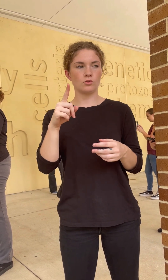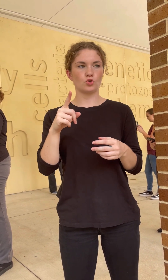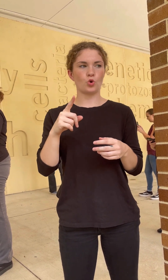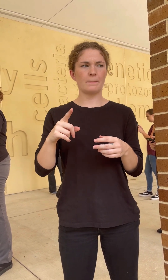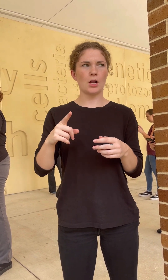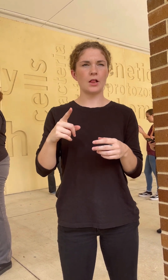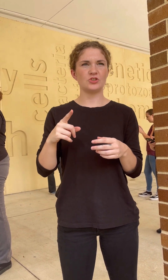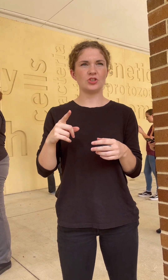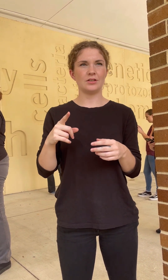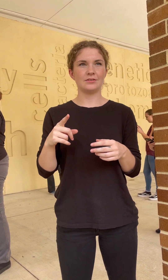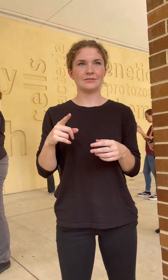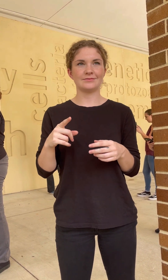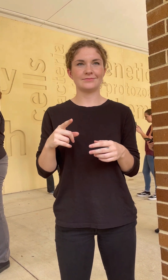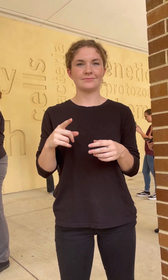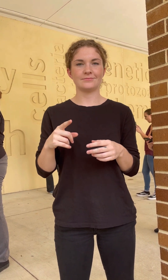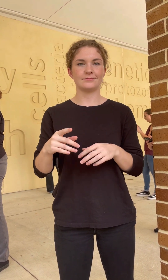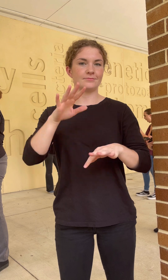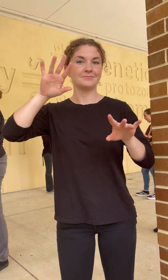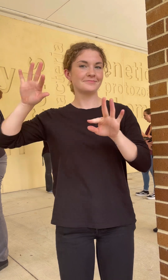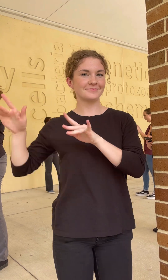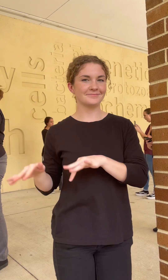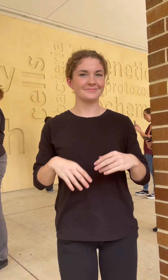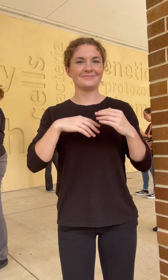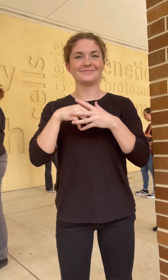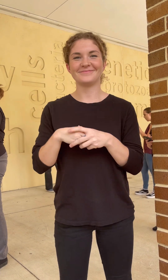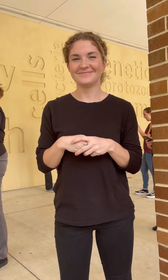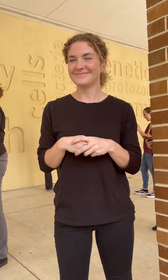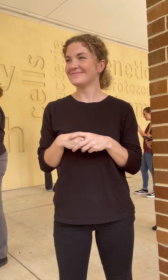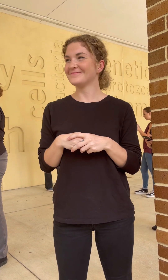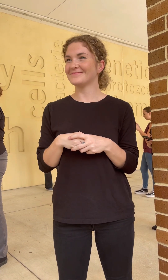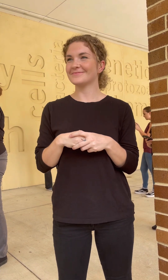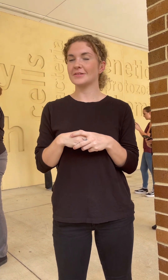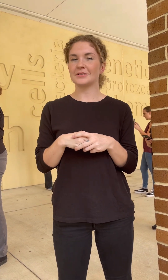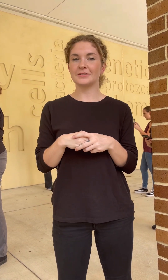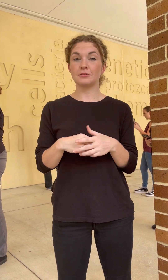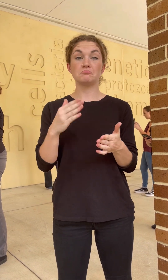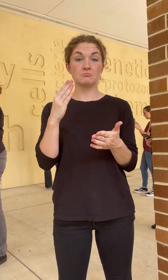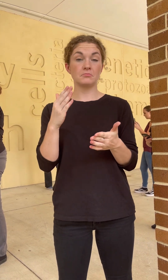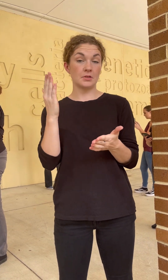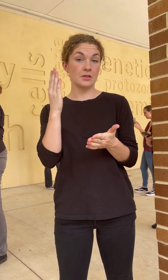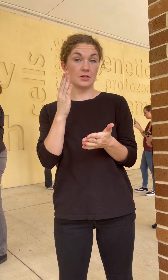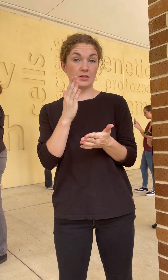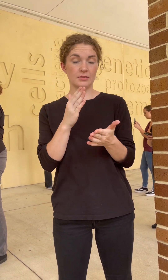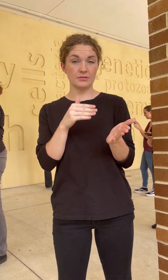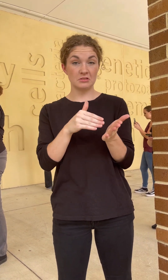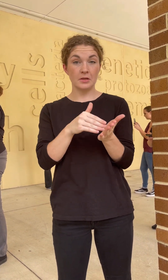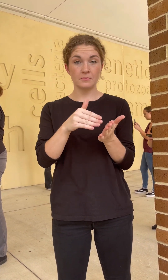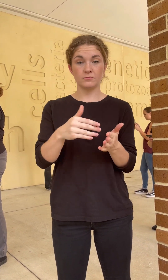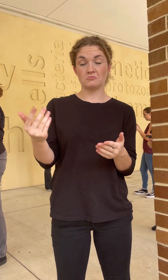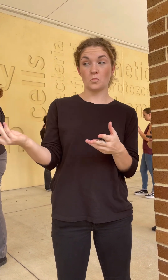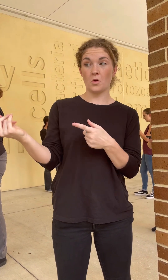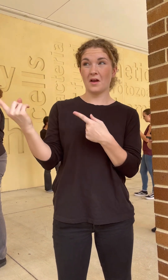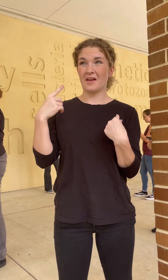is 15 minutes away from campus. So oftentimes we'll have FBI agents come and speak to classes.